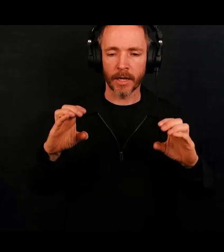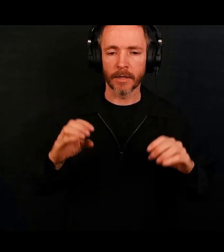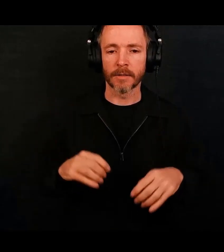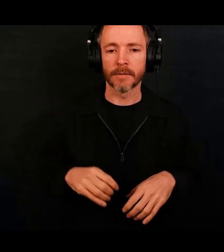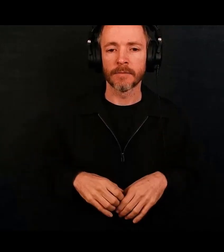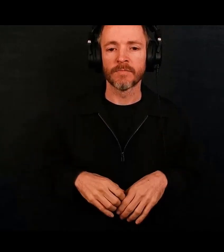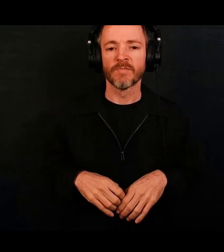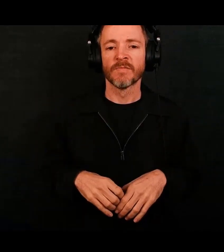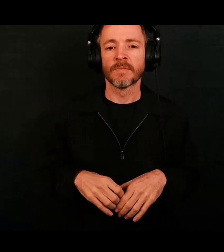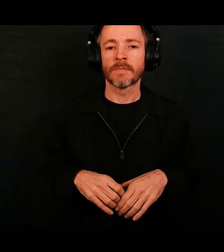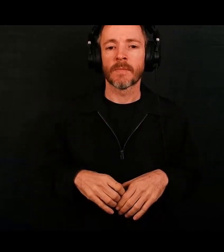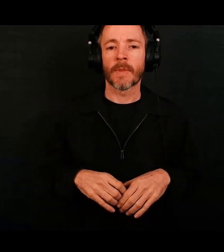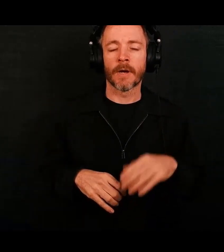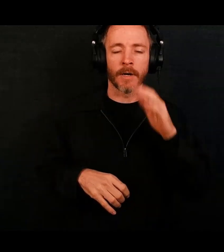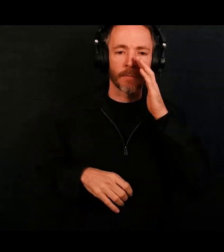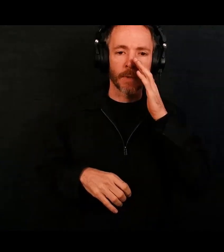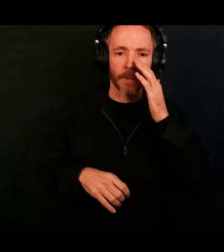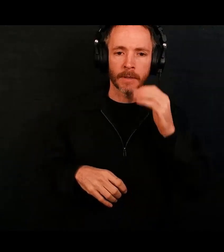fabric.